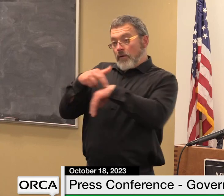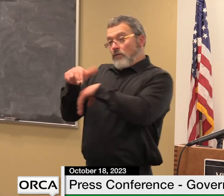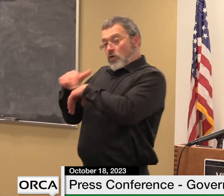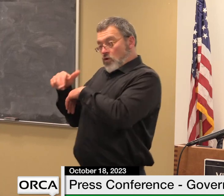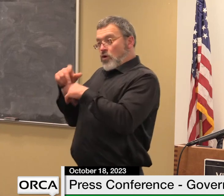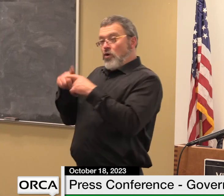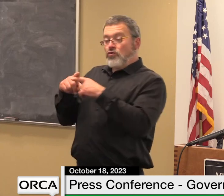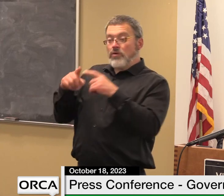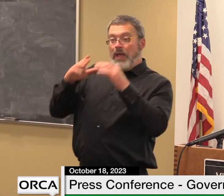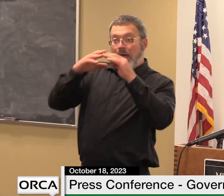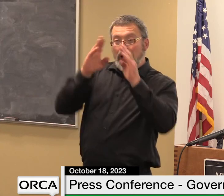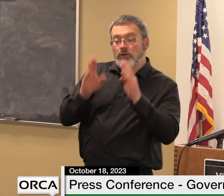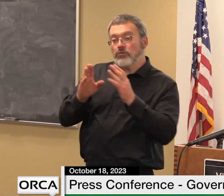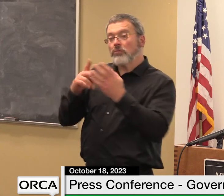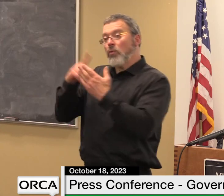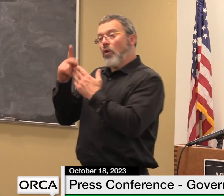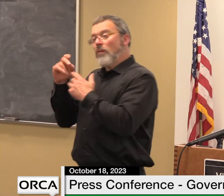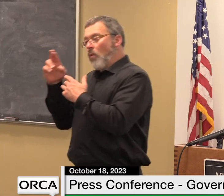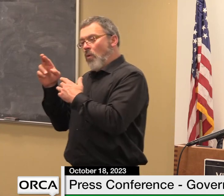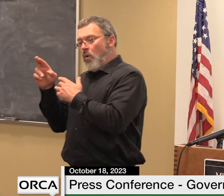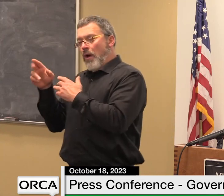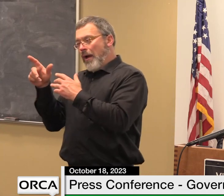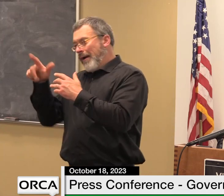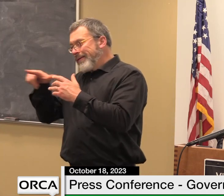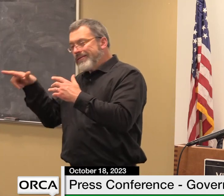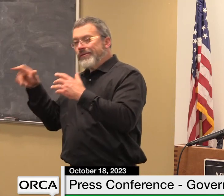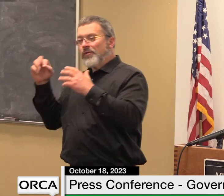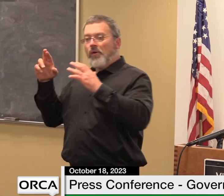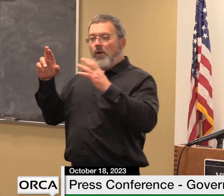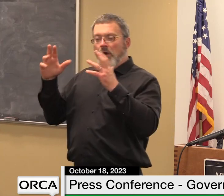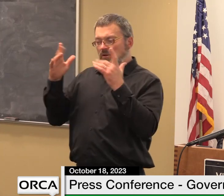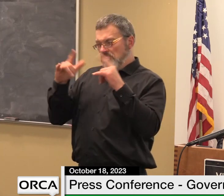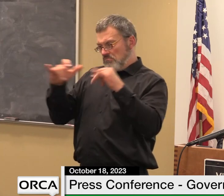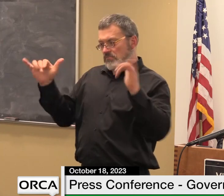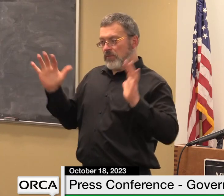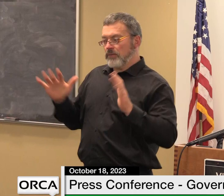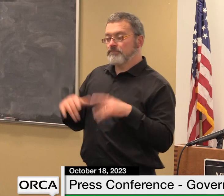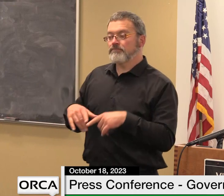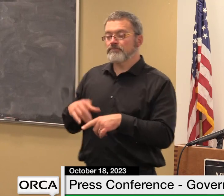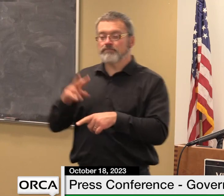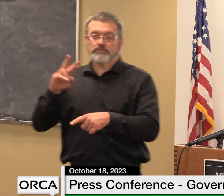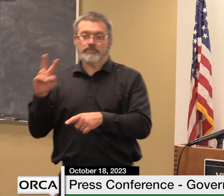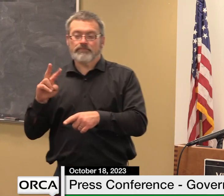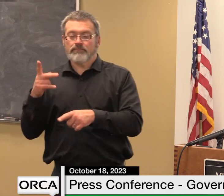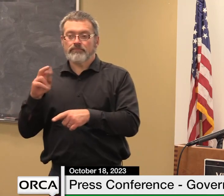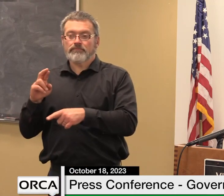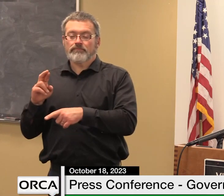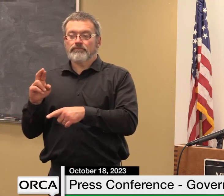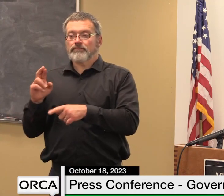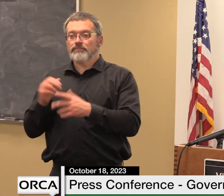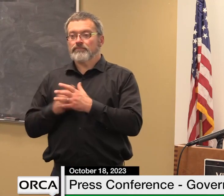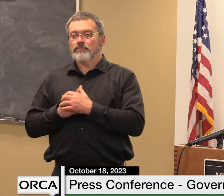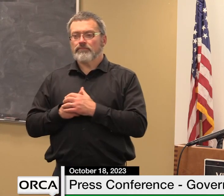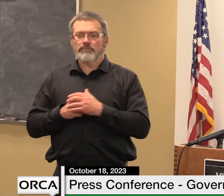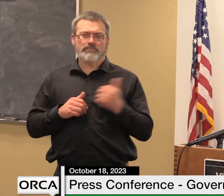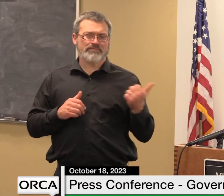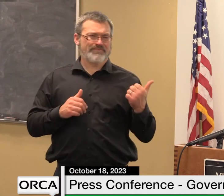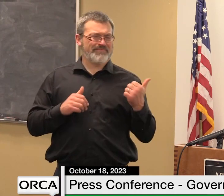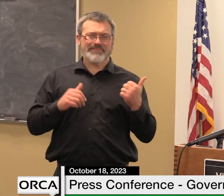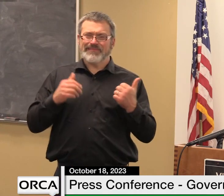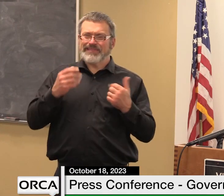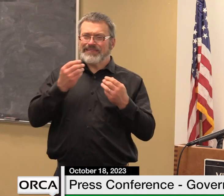program or direct housing assistance. Are we able to come up with a number that says sort of